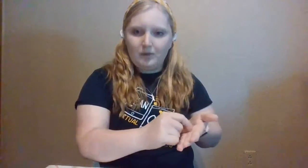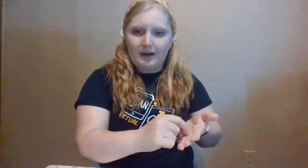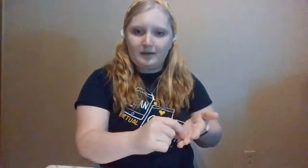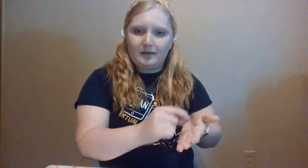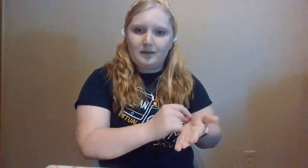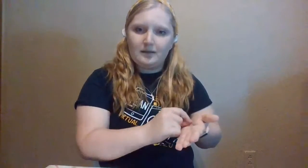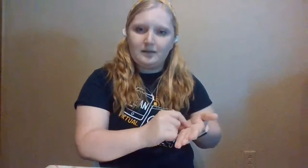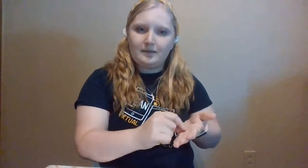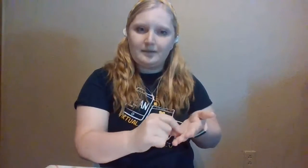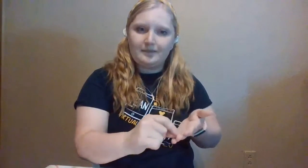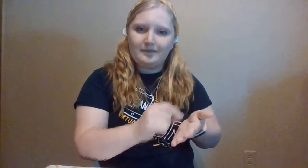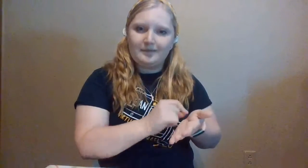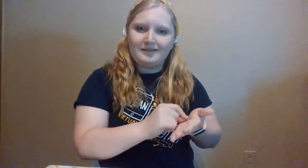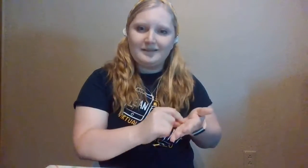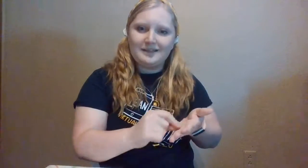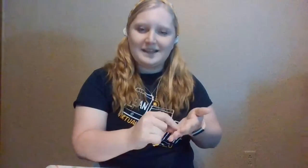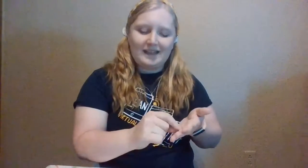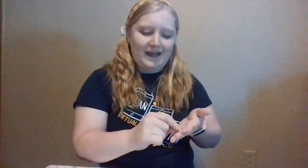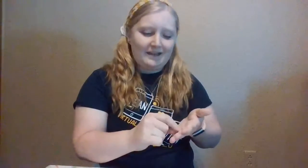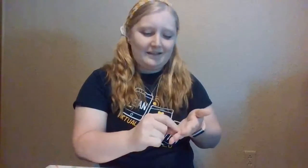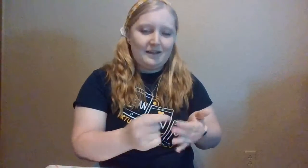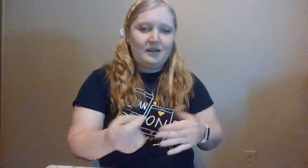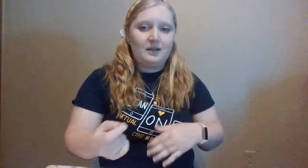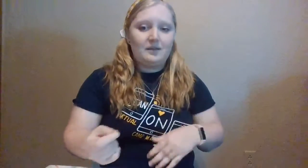write. Just like that.